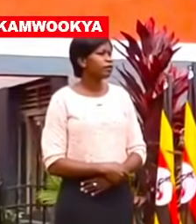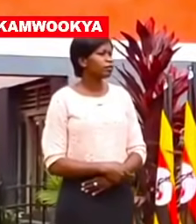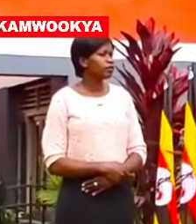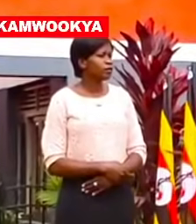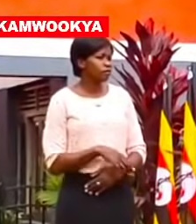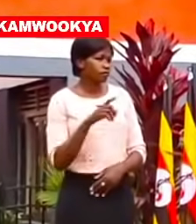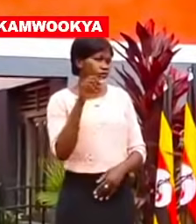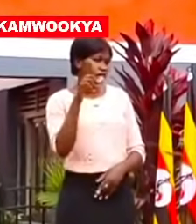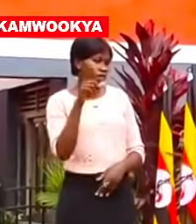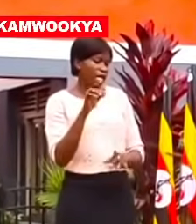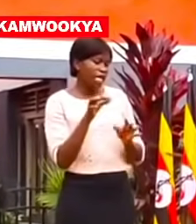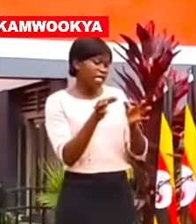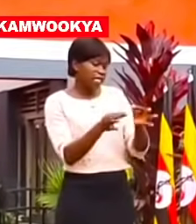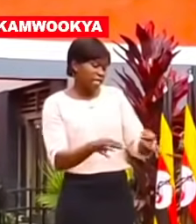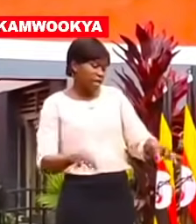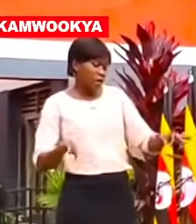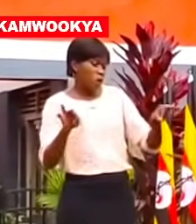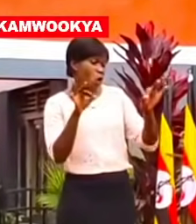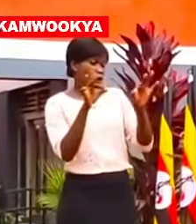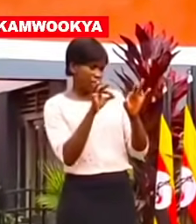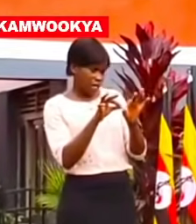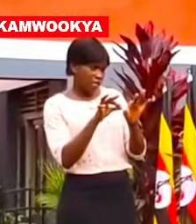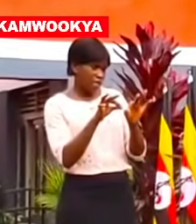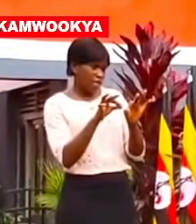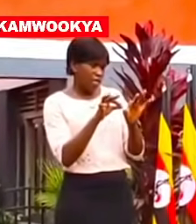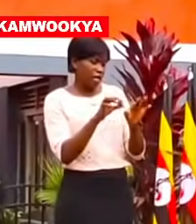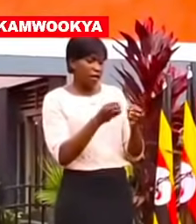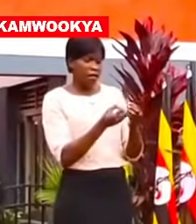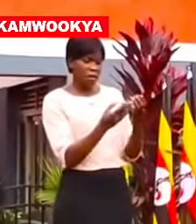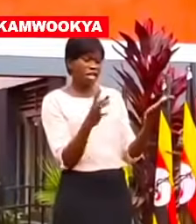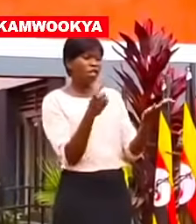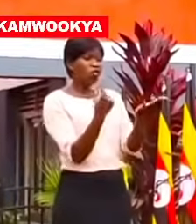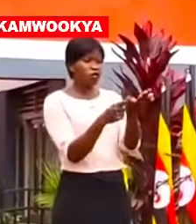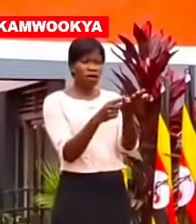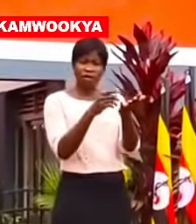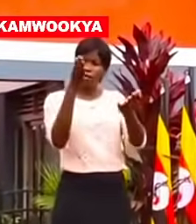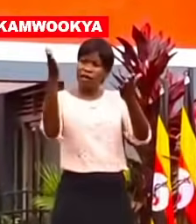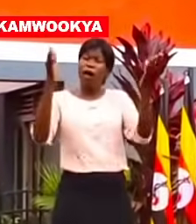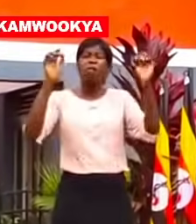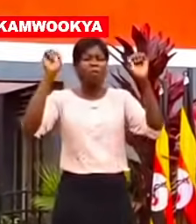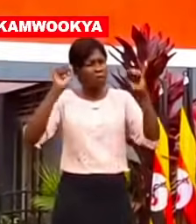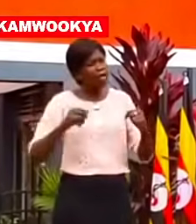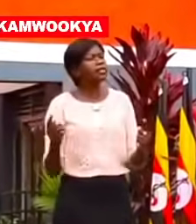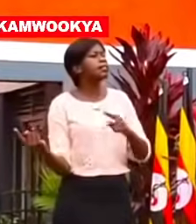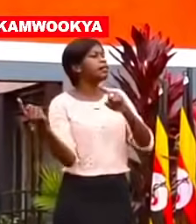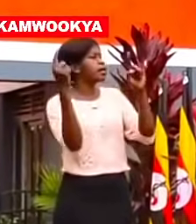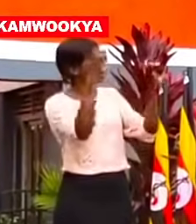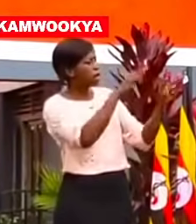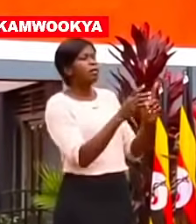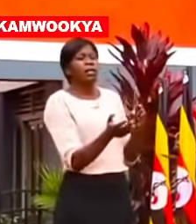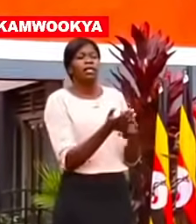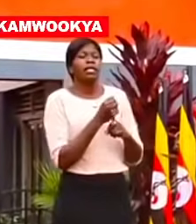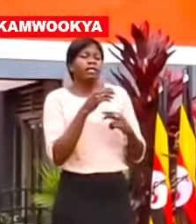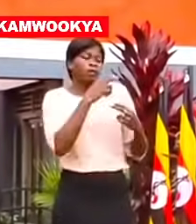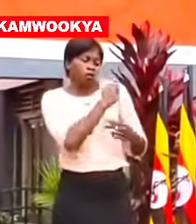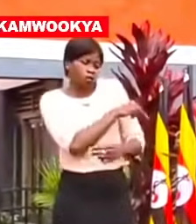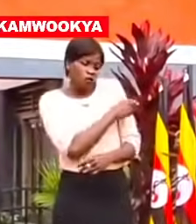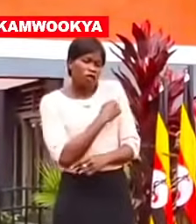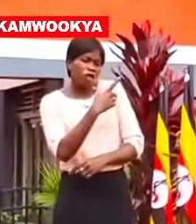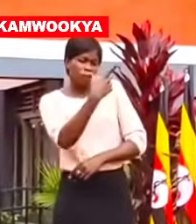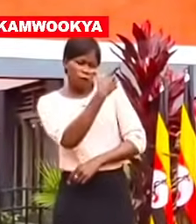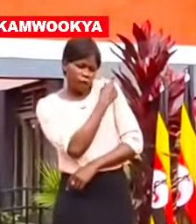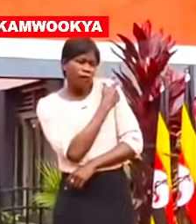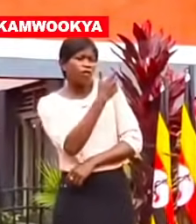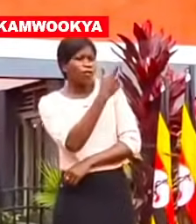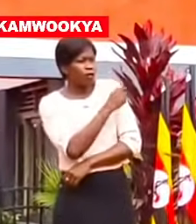it's important that as many Ugandans as can get vaccinated. We have previously used examples of other countries